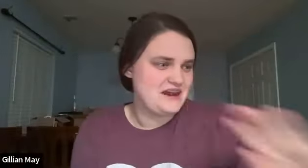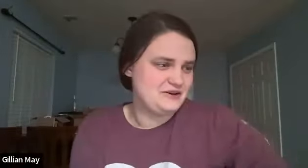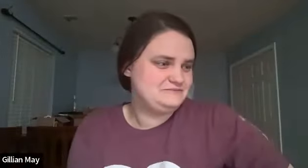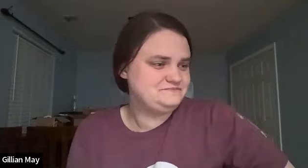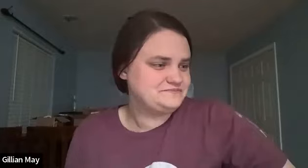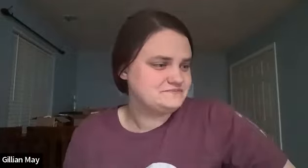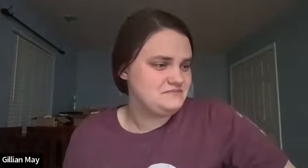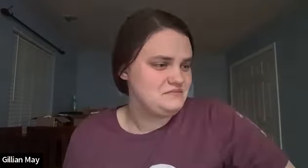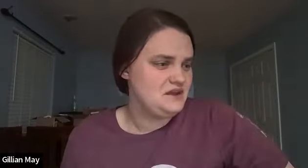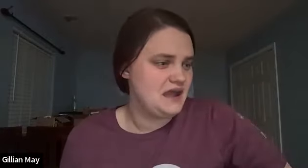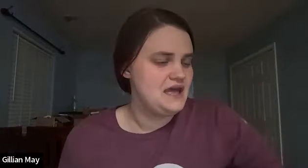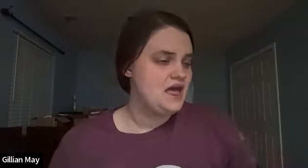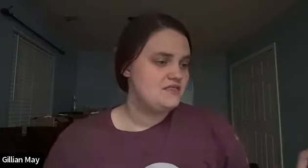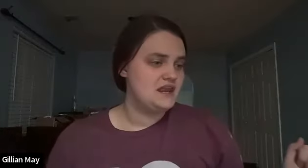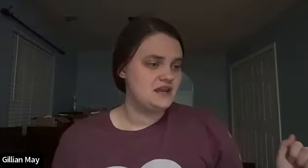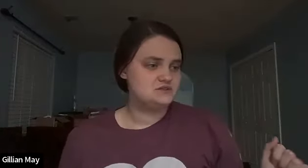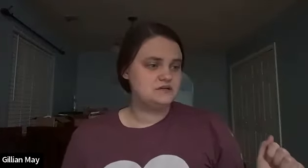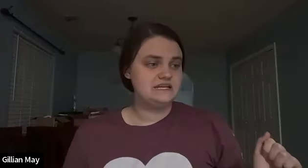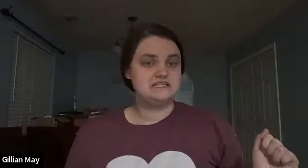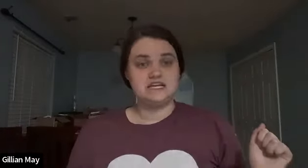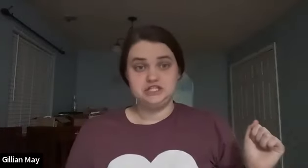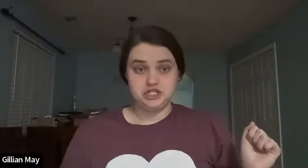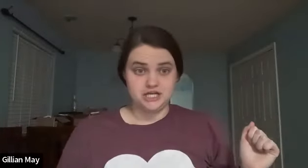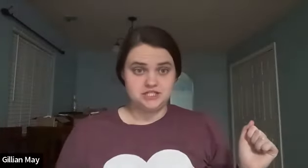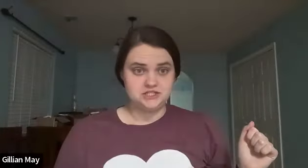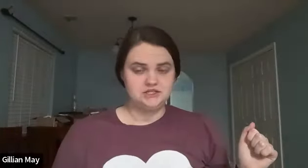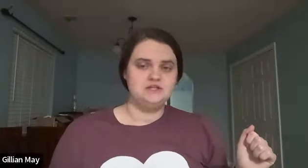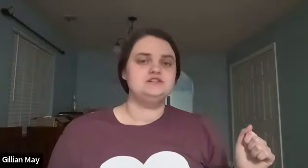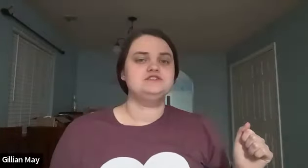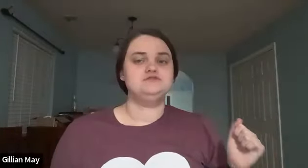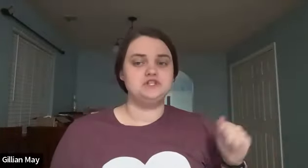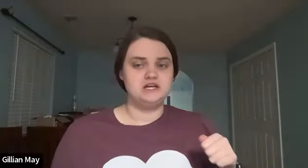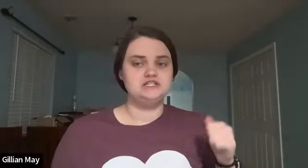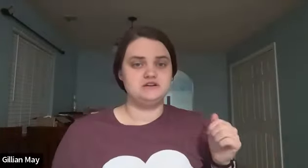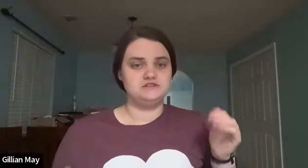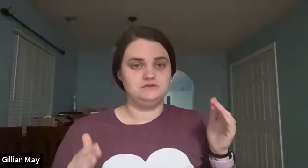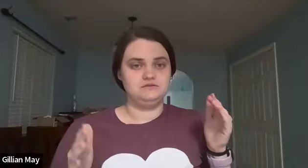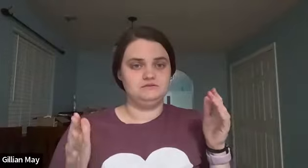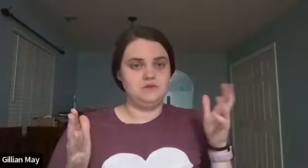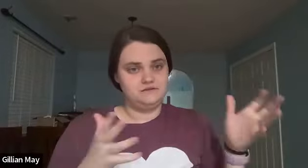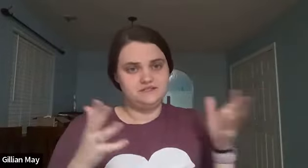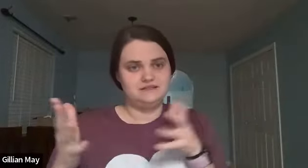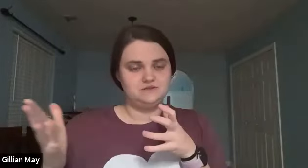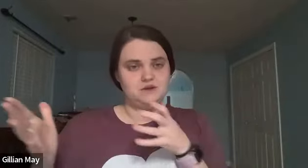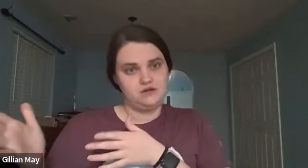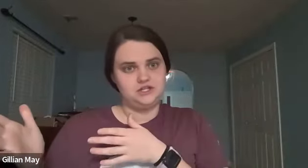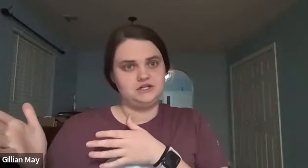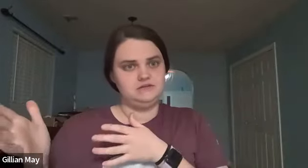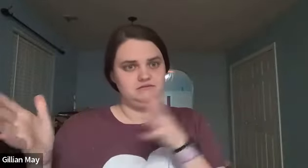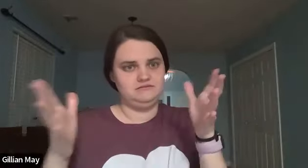out. Okay, the next one is a judge. So judge is also obviously because we call it judge,